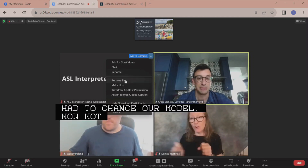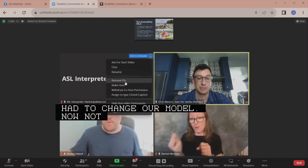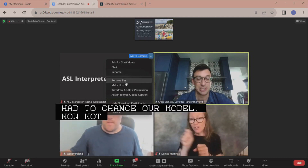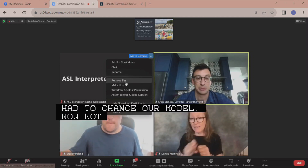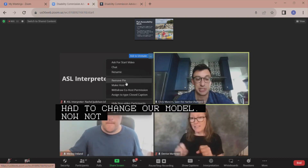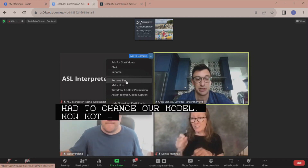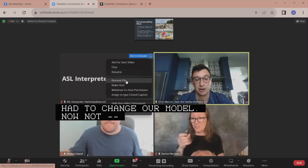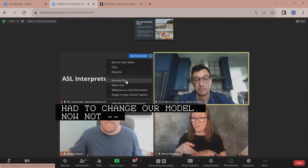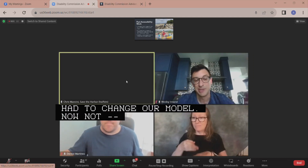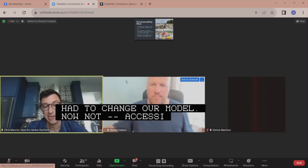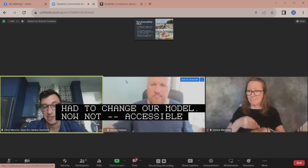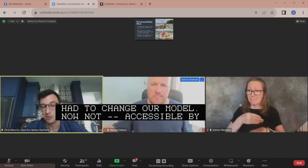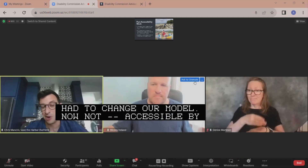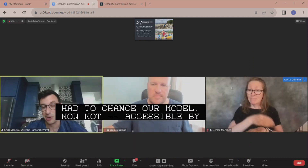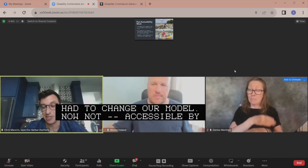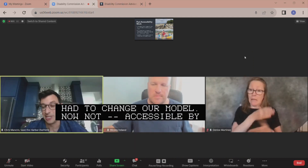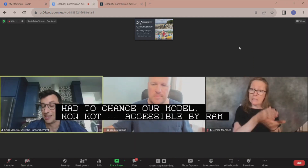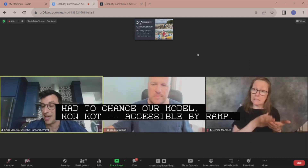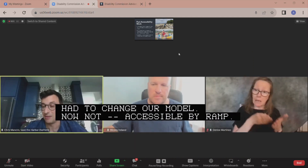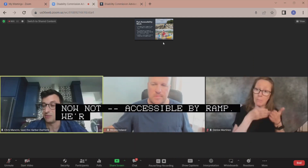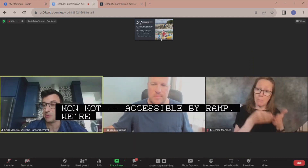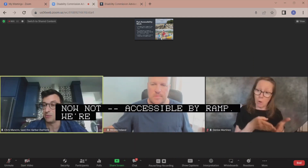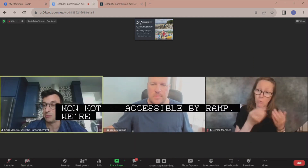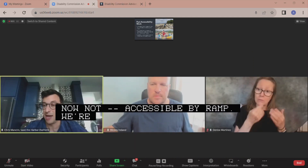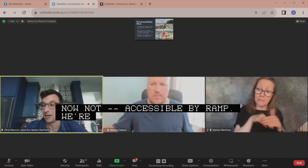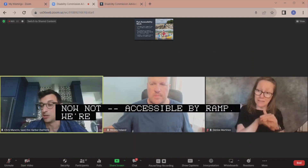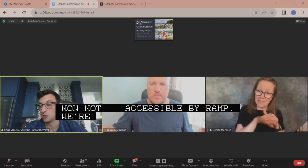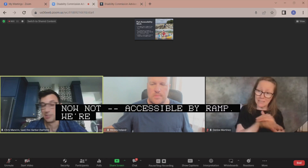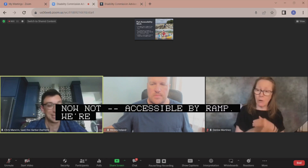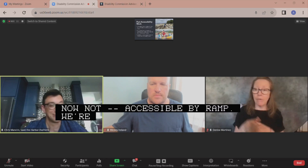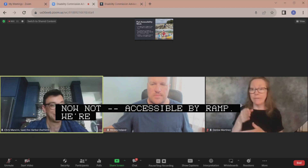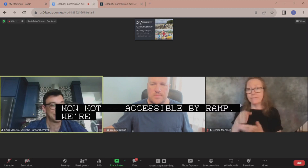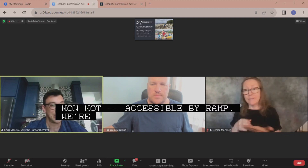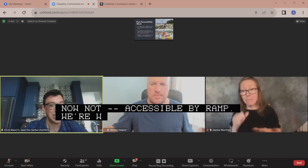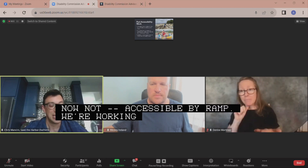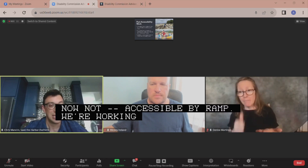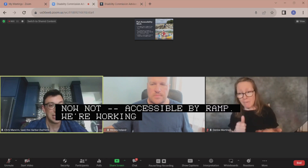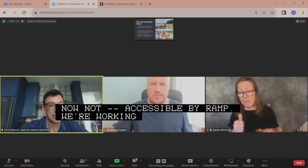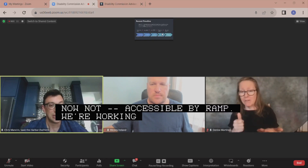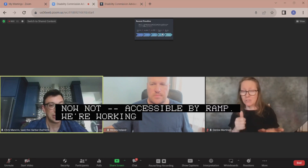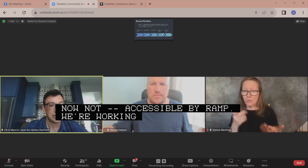be, and some still are. So we are working to get that back 100%.